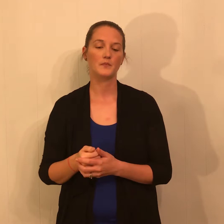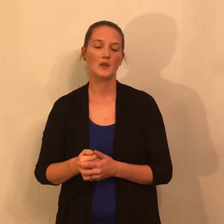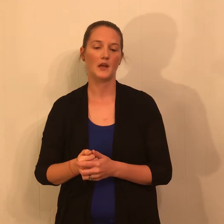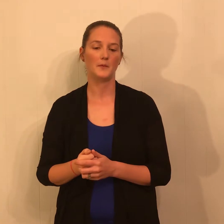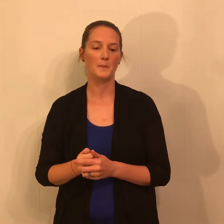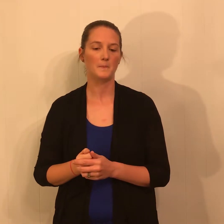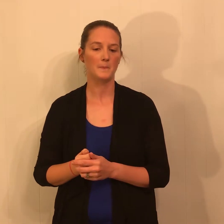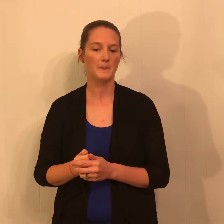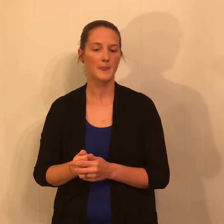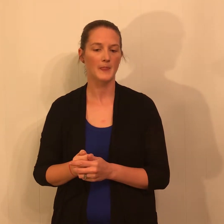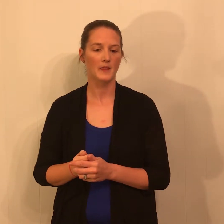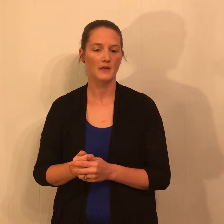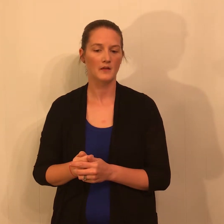you. Okay?